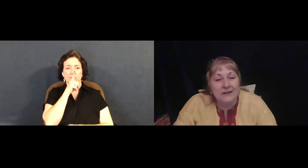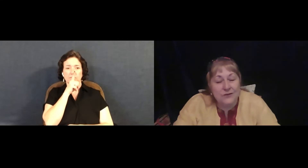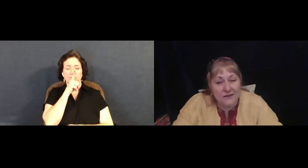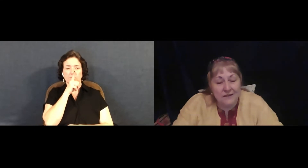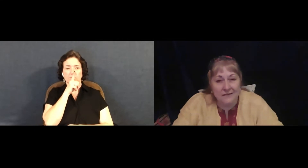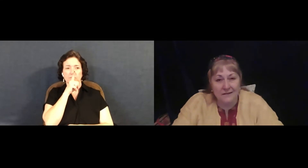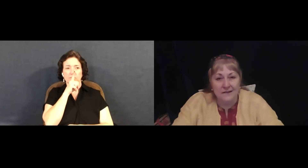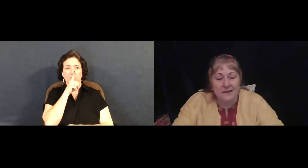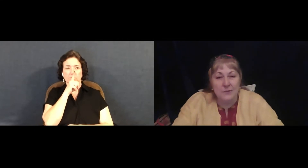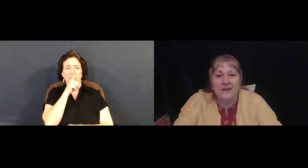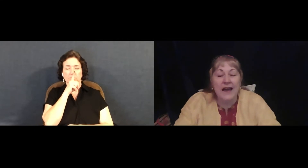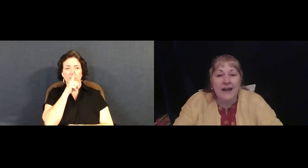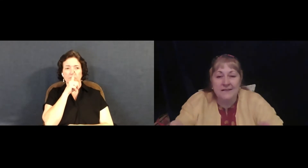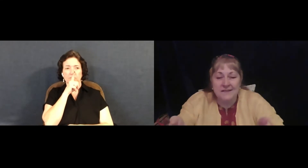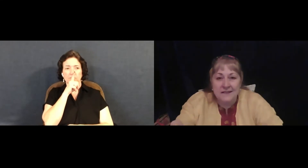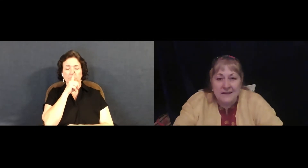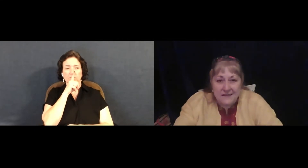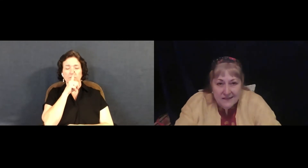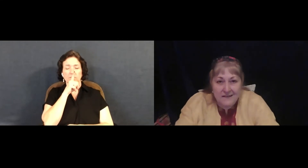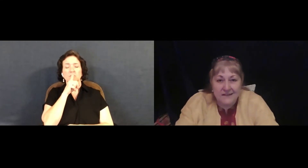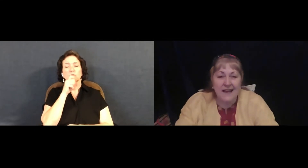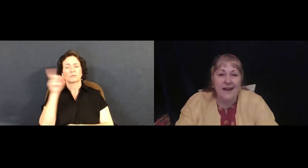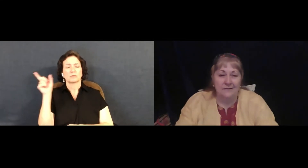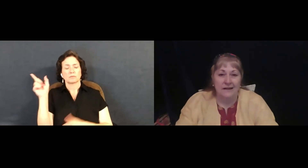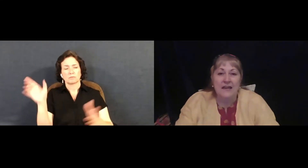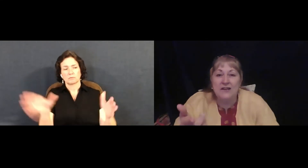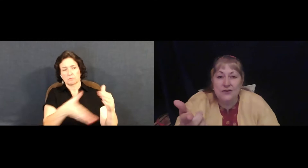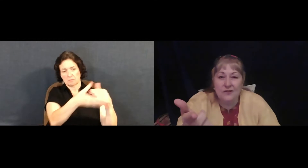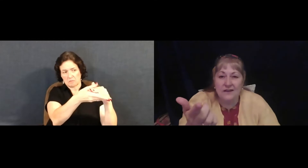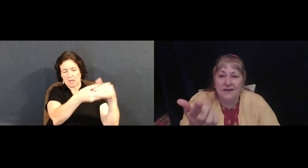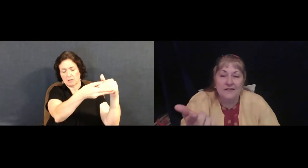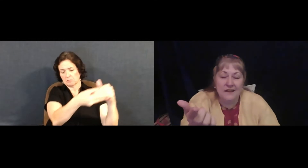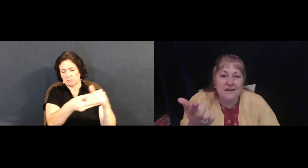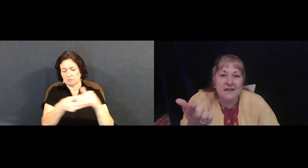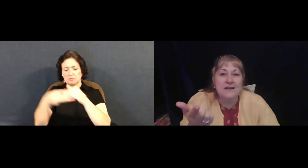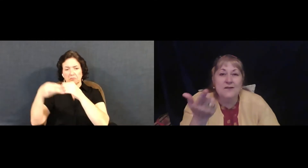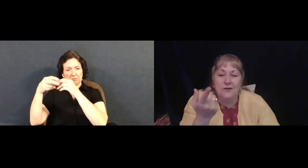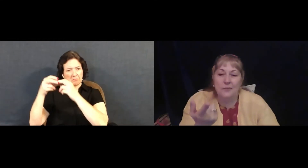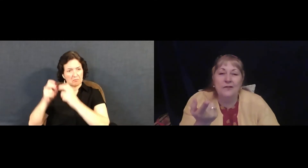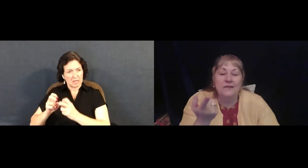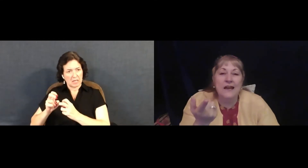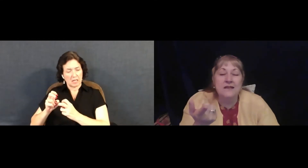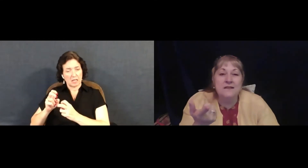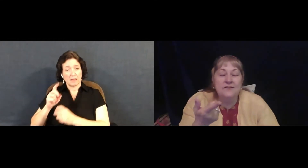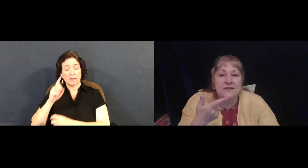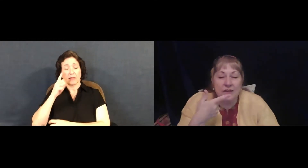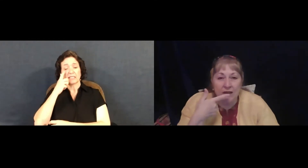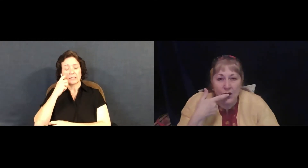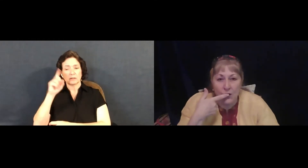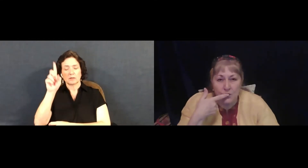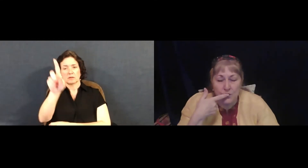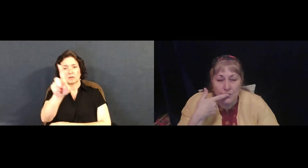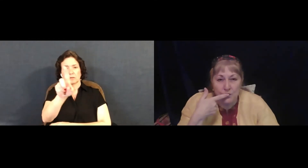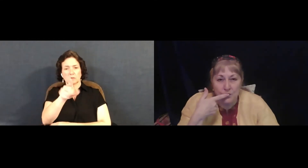And he took her by the hands and sat her down. He took that teardrop on the end of his